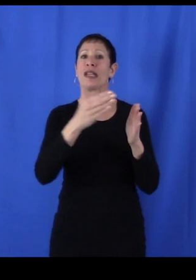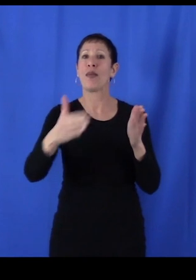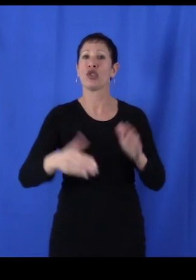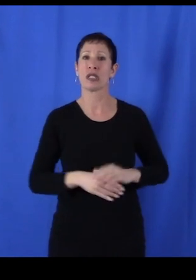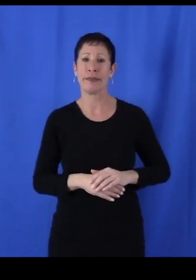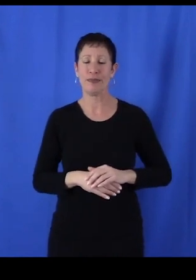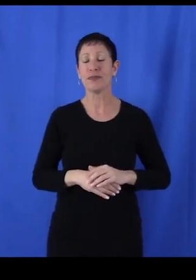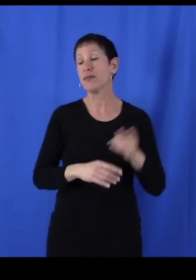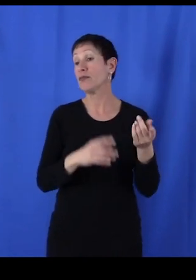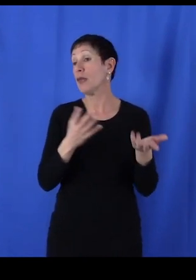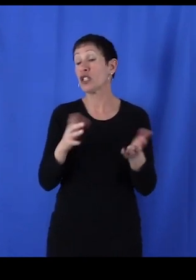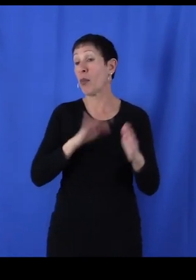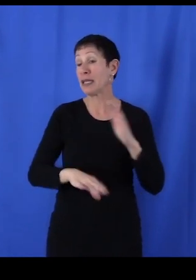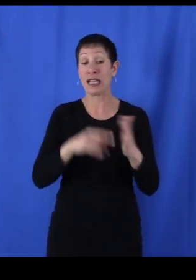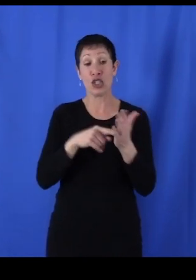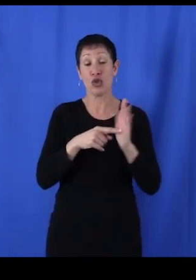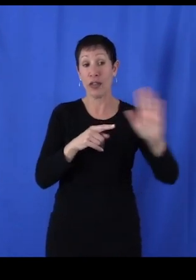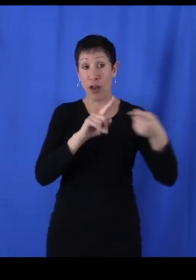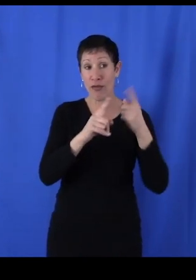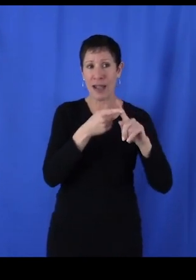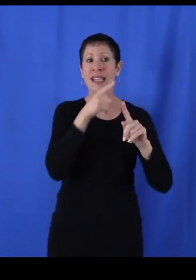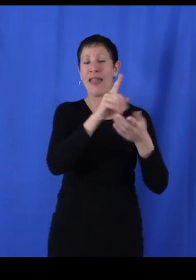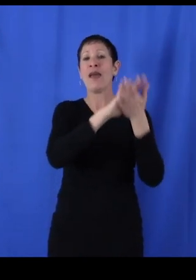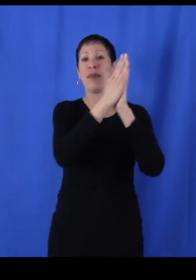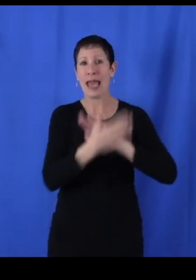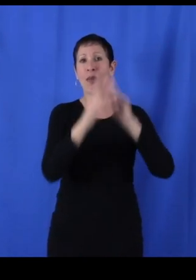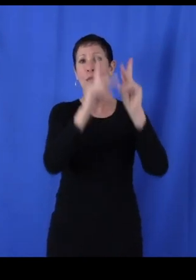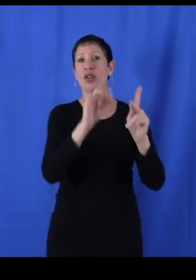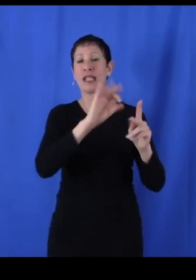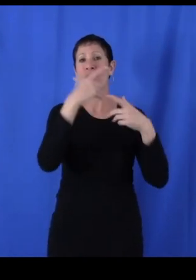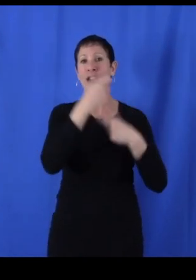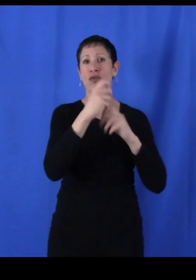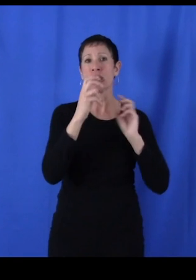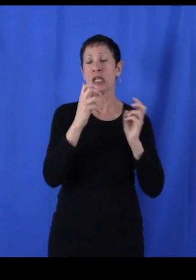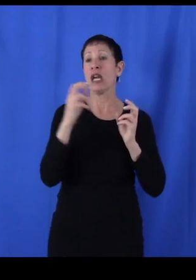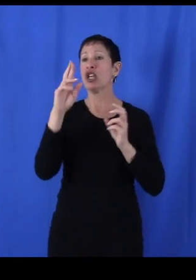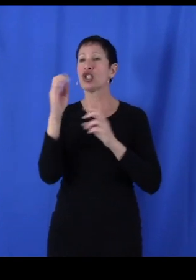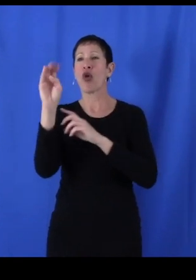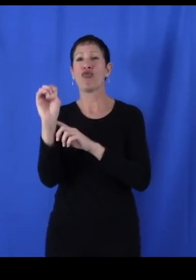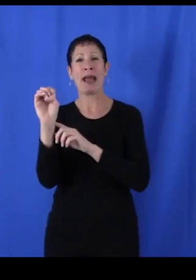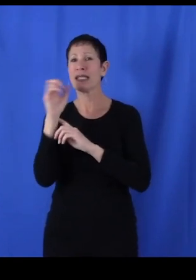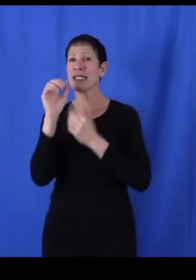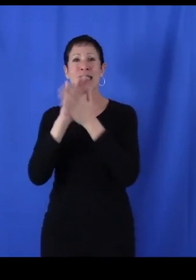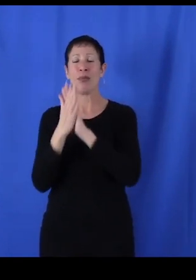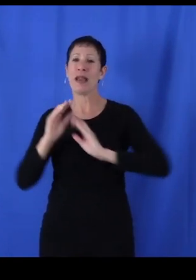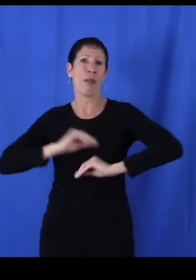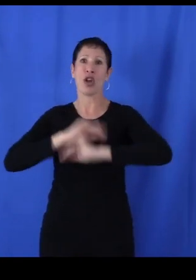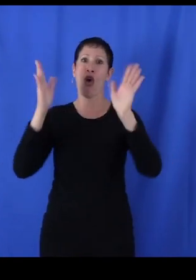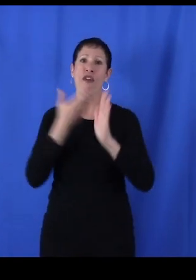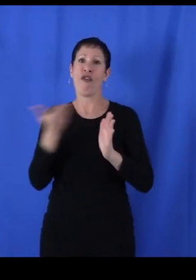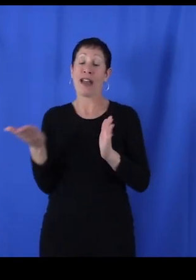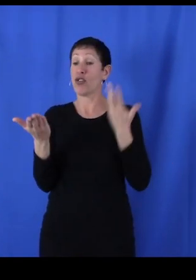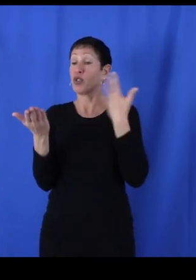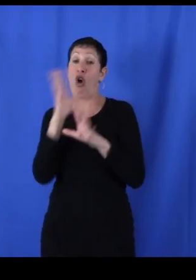So basically, because of their friends, they became persons of interest. Right. So race didn't need to be an overt factor because